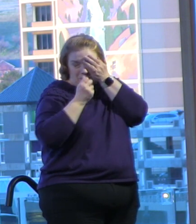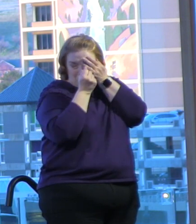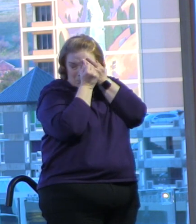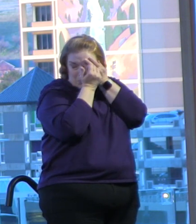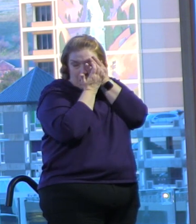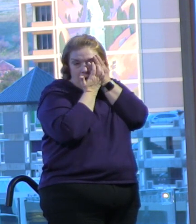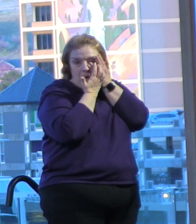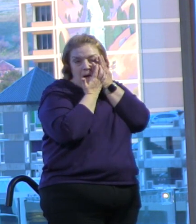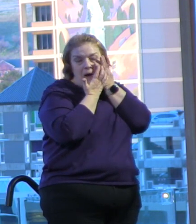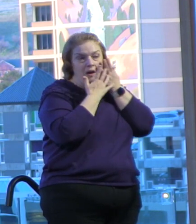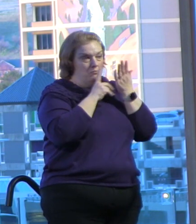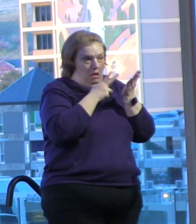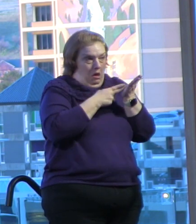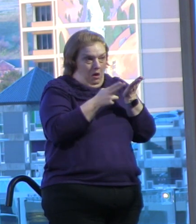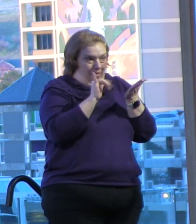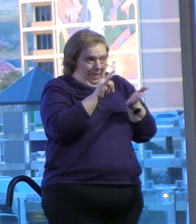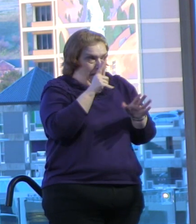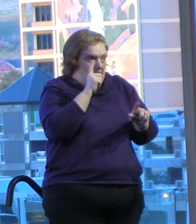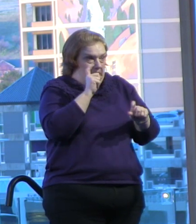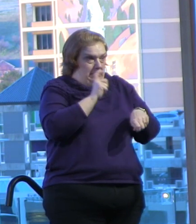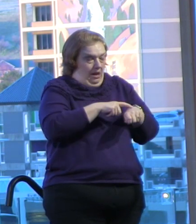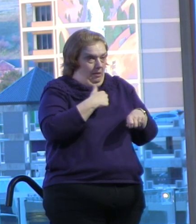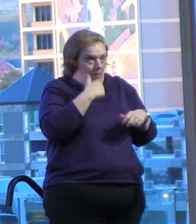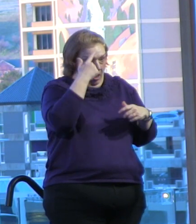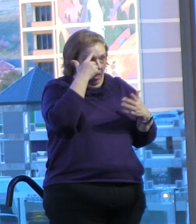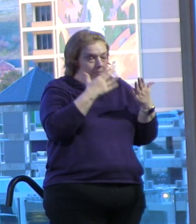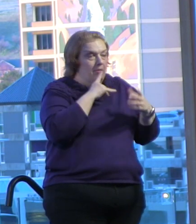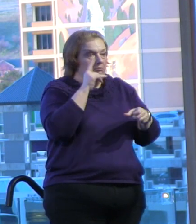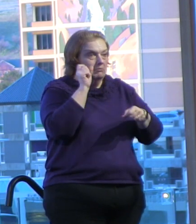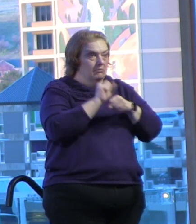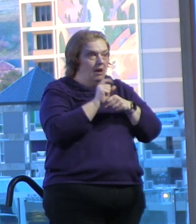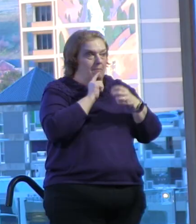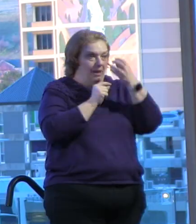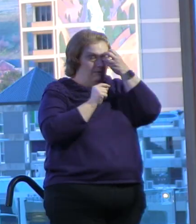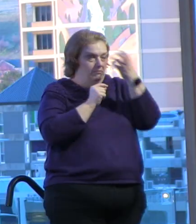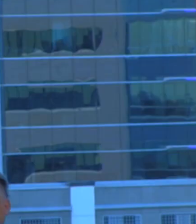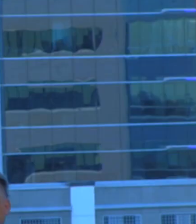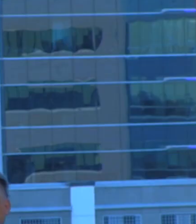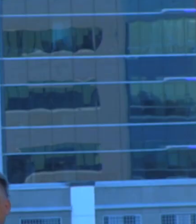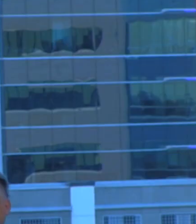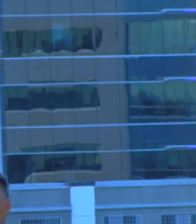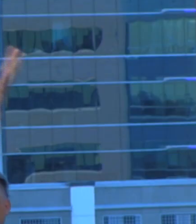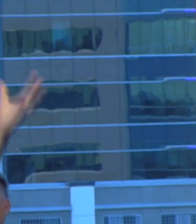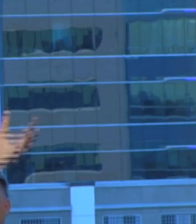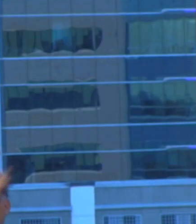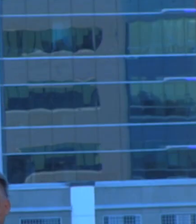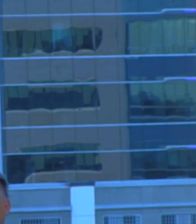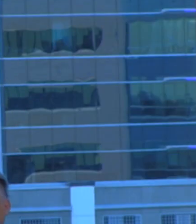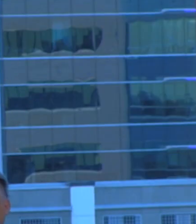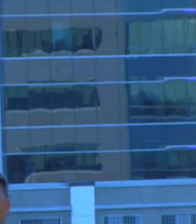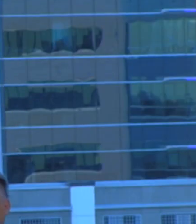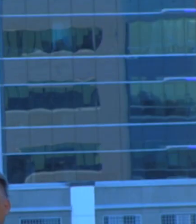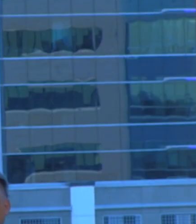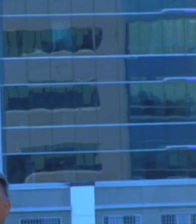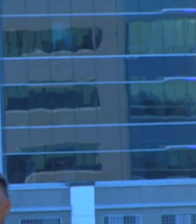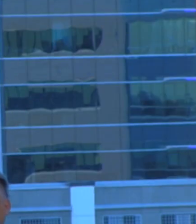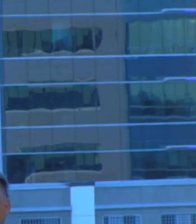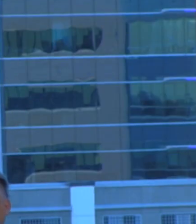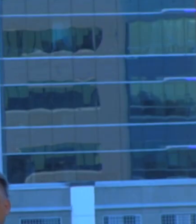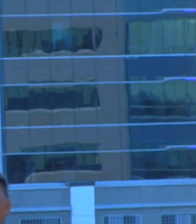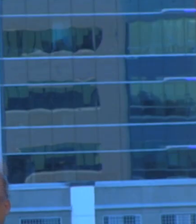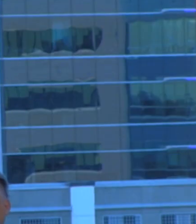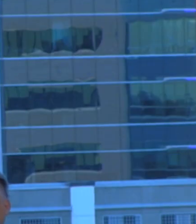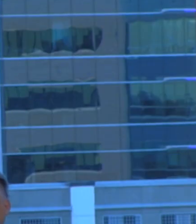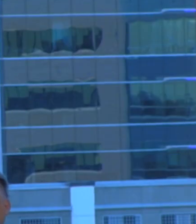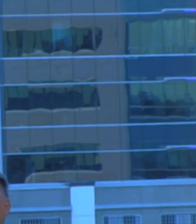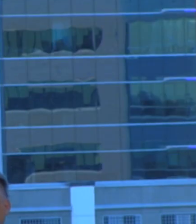fact, I don't even know if I have an eye at this point. I thought maybe it had actually been dislodged, destroyed. I can't see out of it.